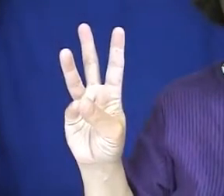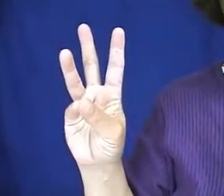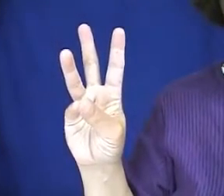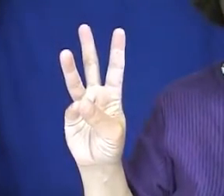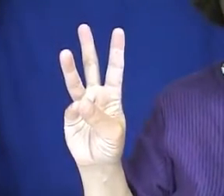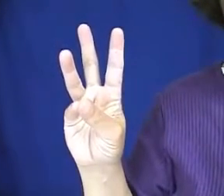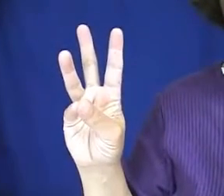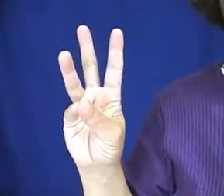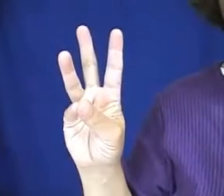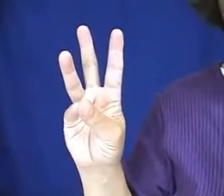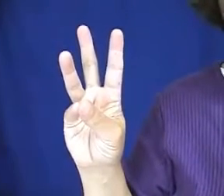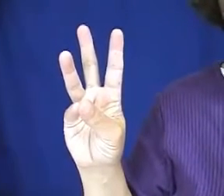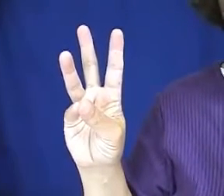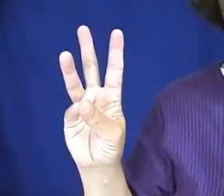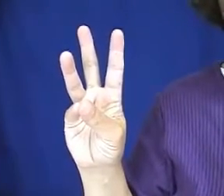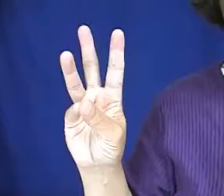6. Thumb touches pinky.